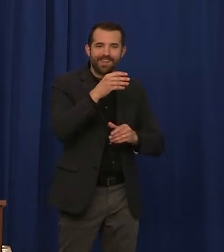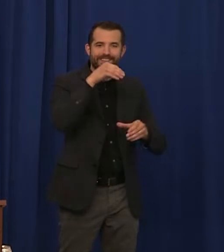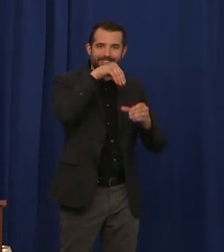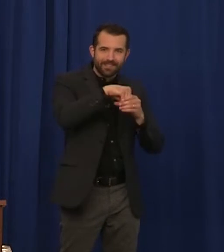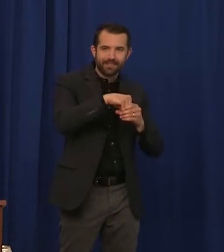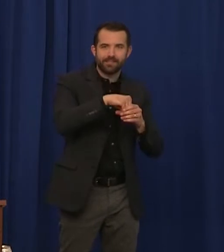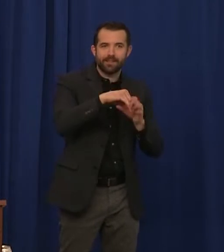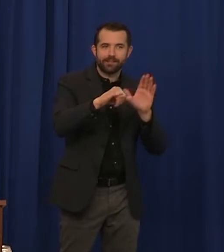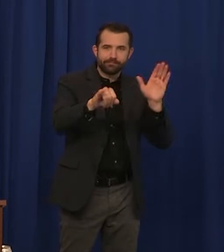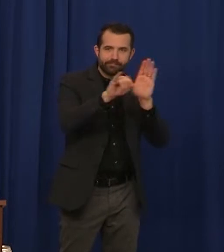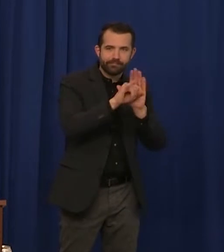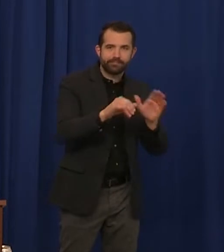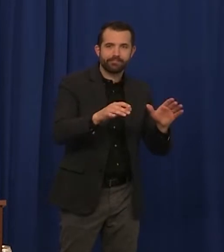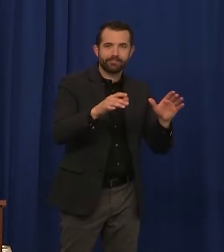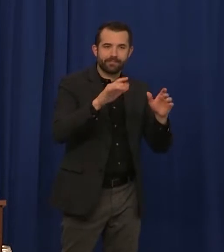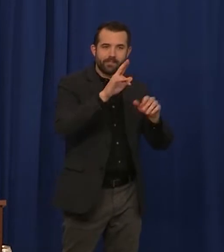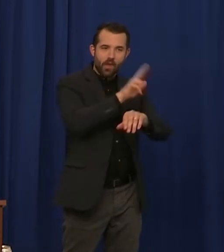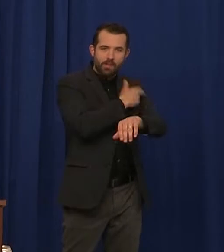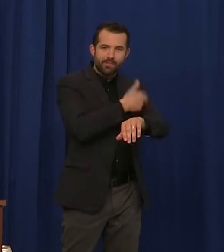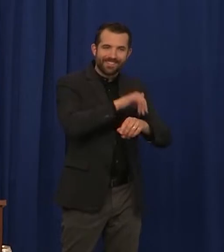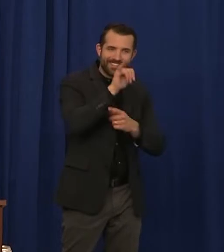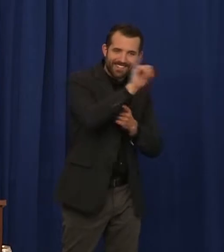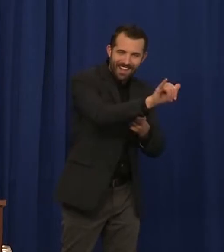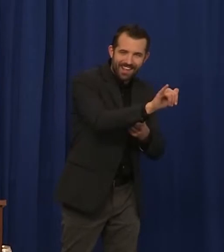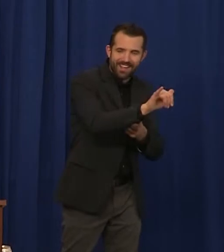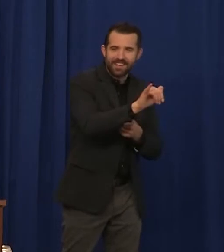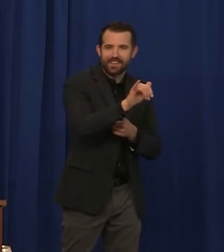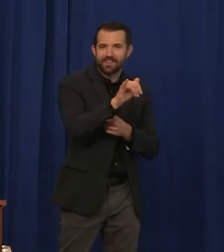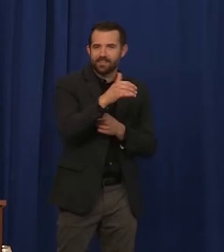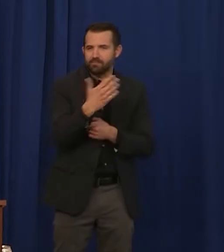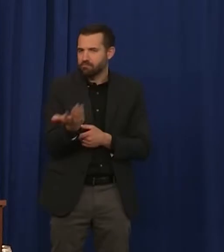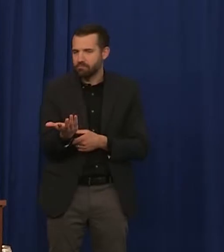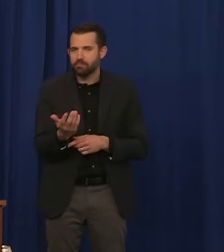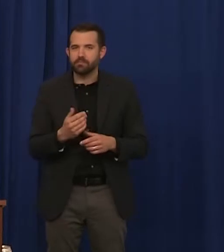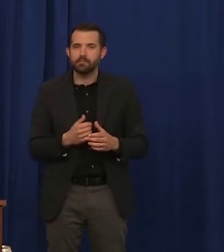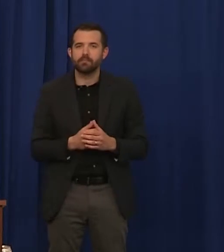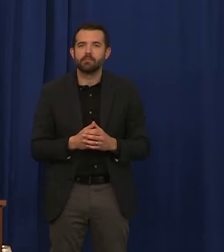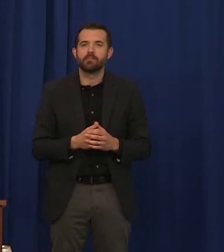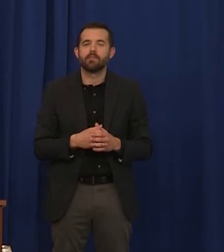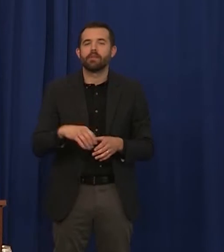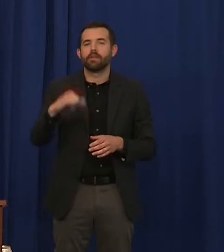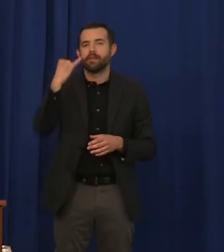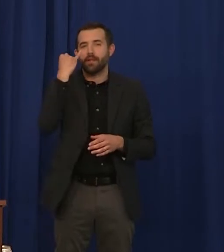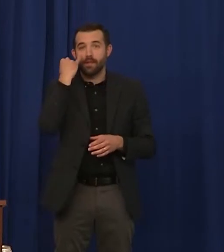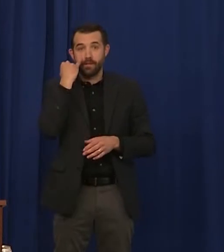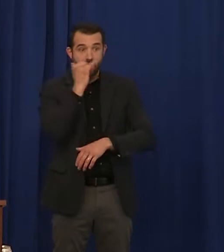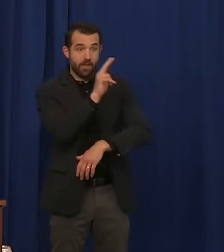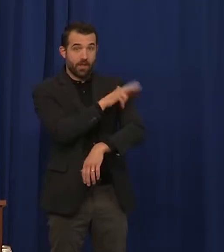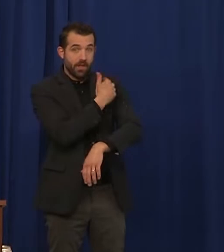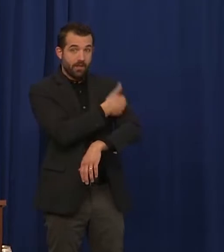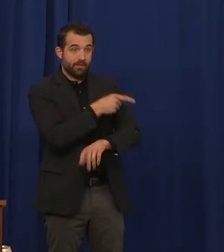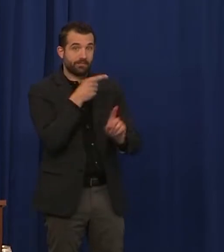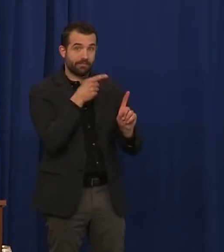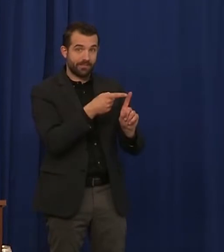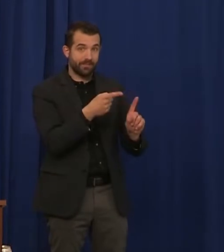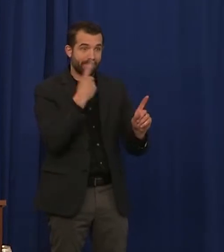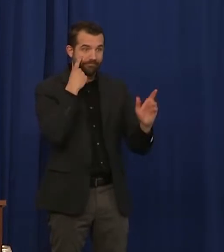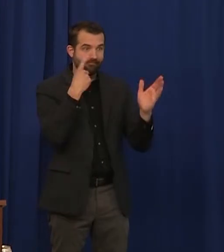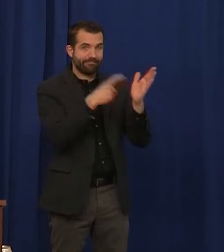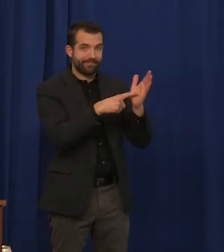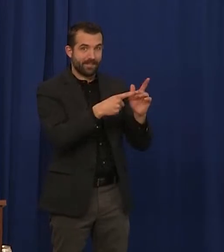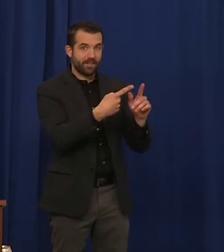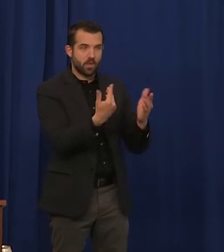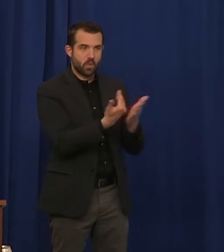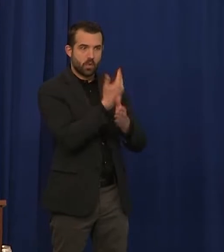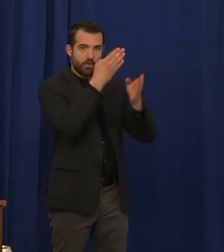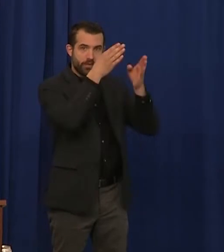Yeah, I'd say how the numbers, if they get a hospital gets a positive case, is that